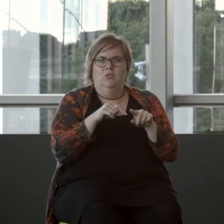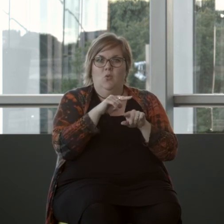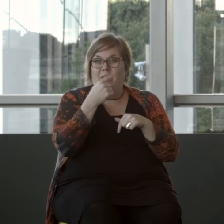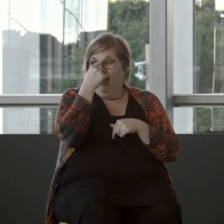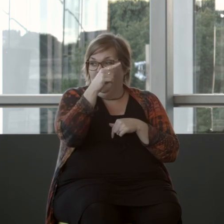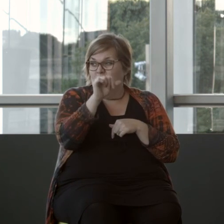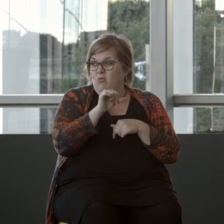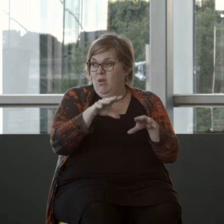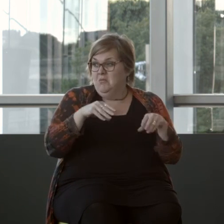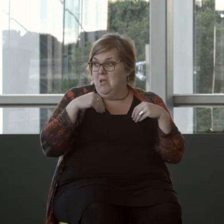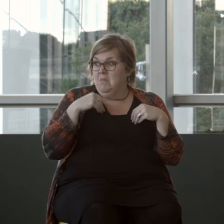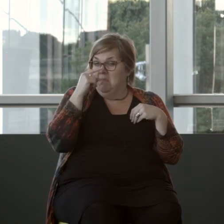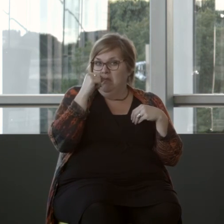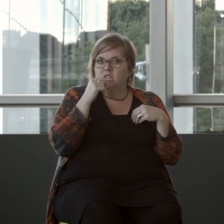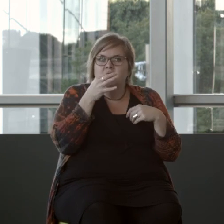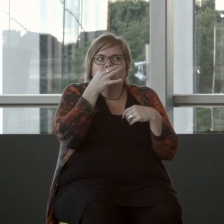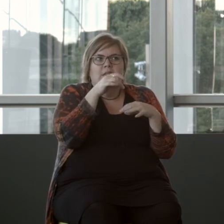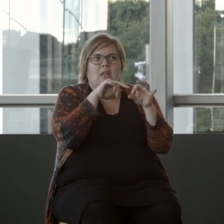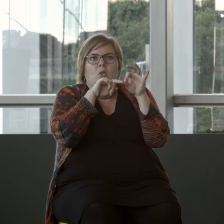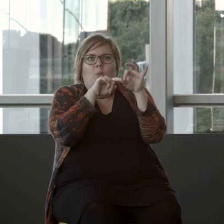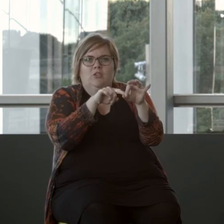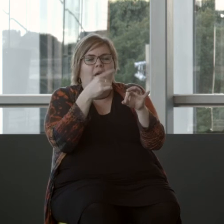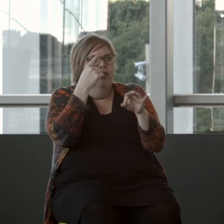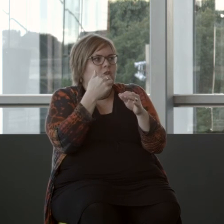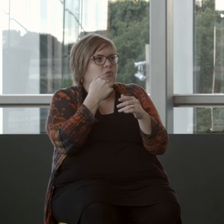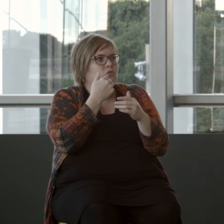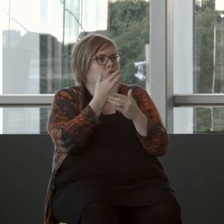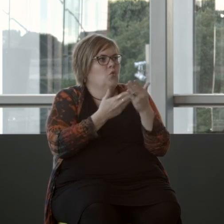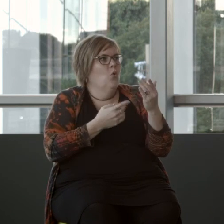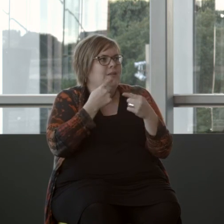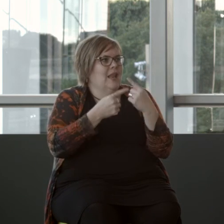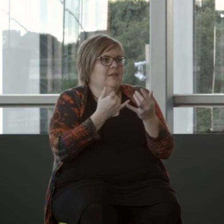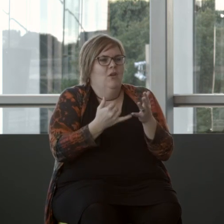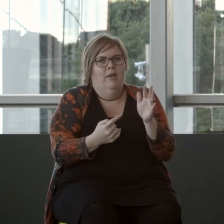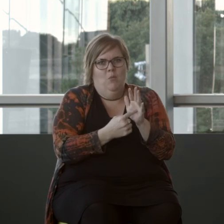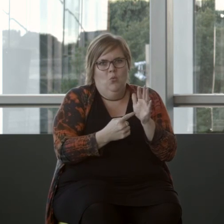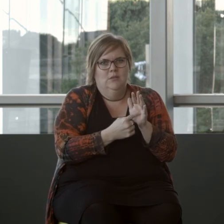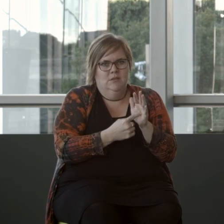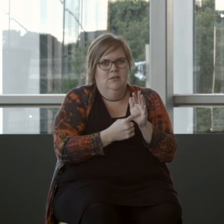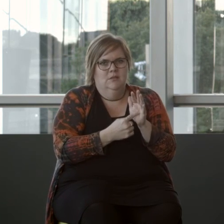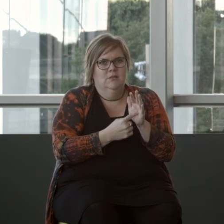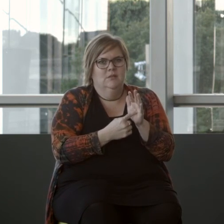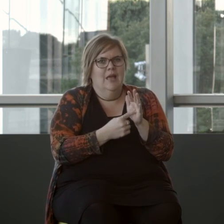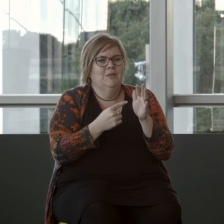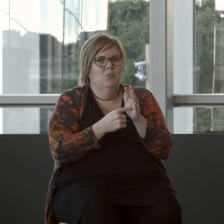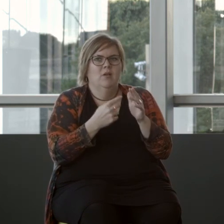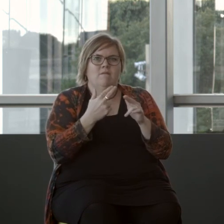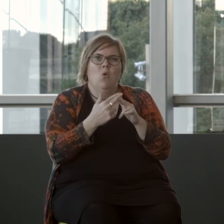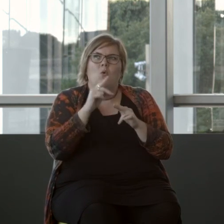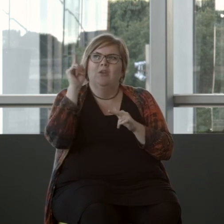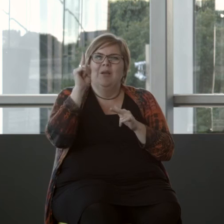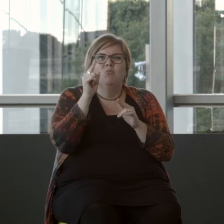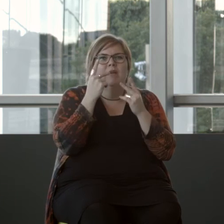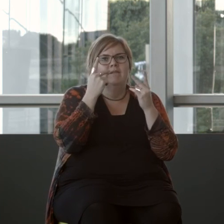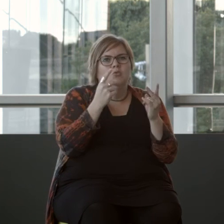the question, I think. So, yeah, I think storytelling is really important. And I think it's important in the context of contemporary visual art, and